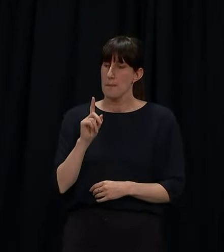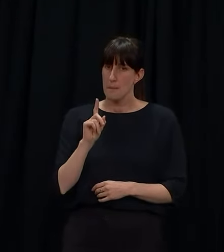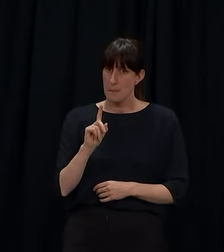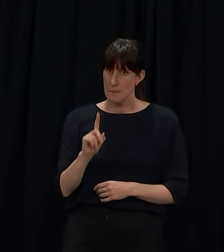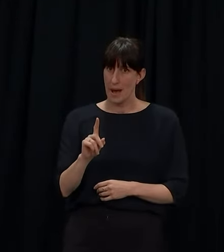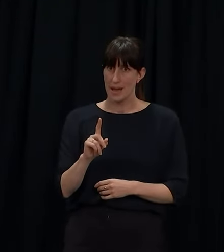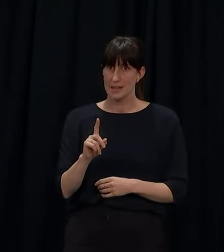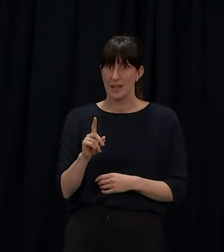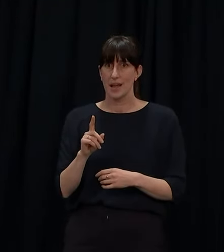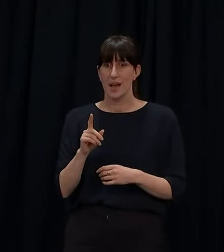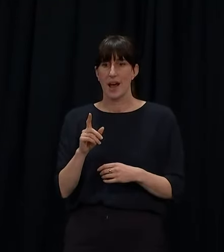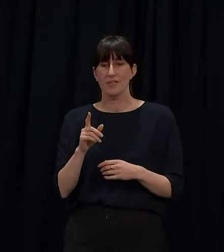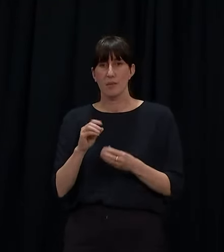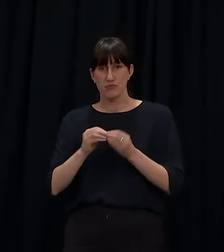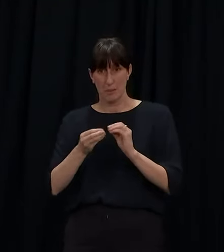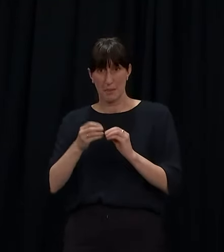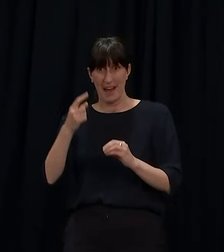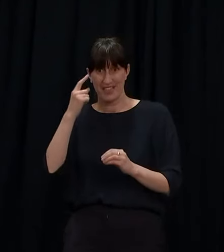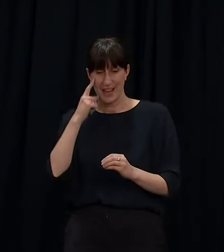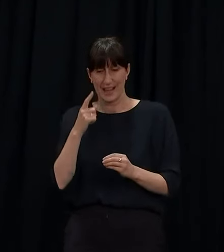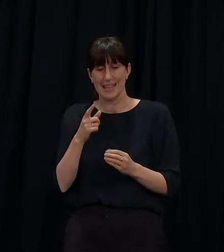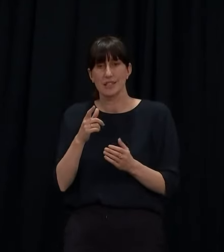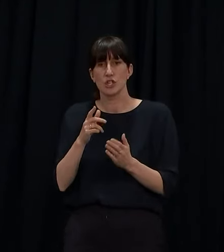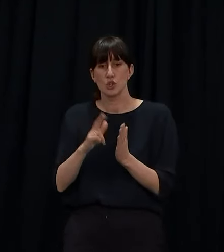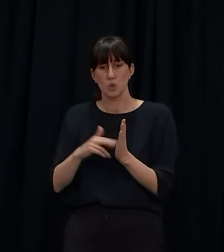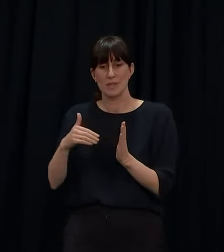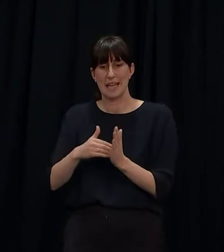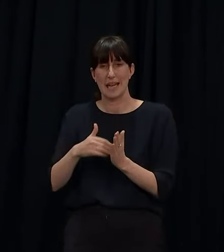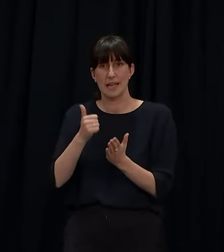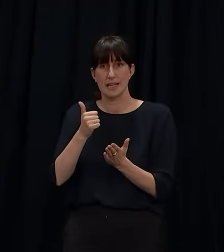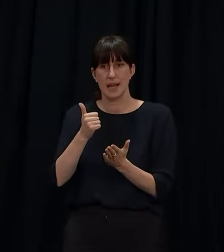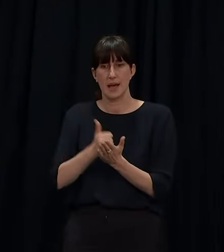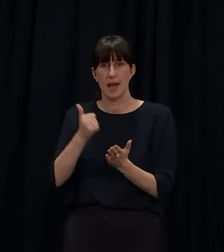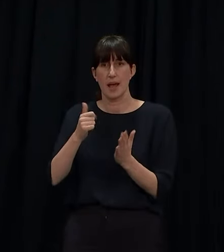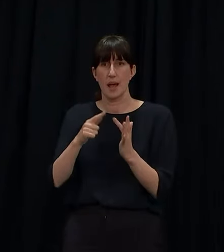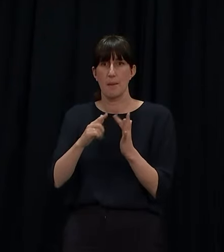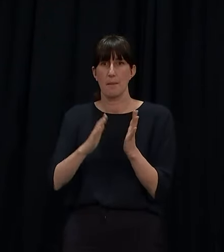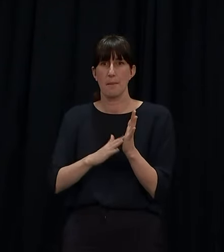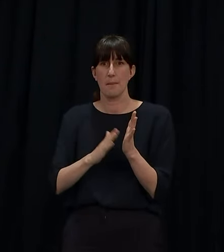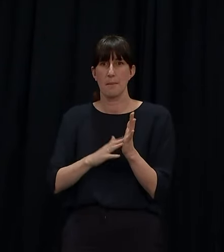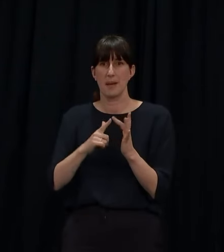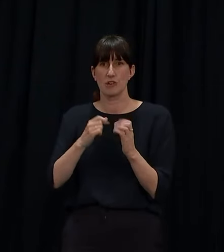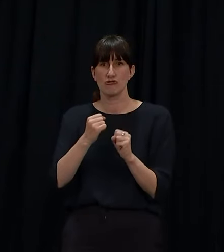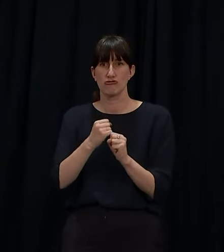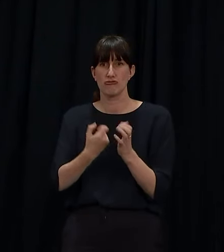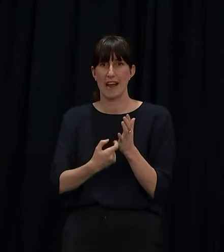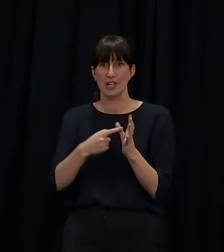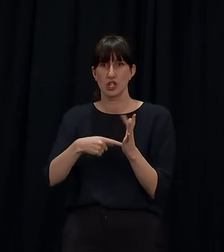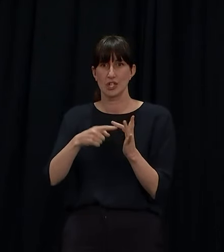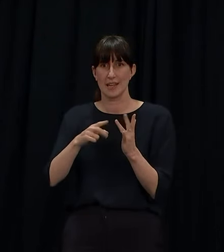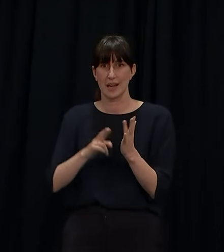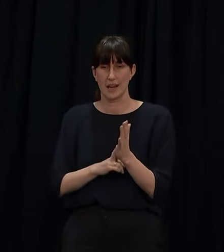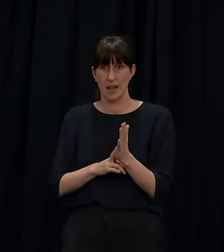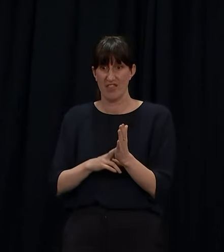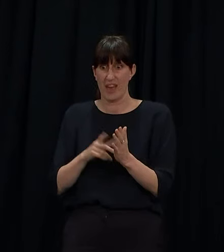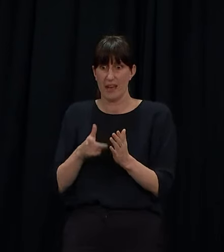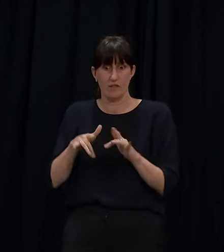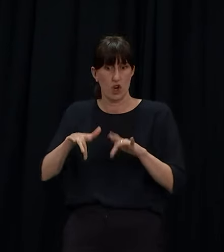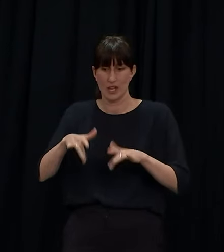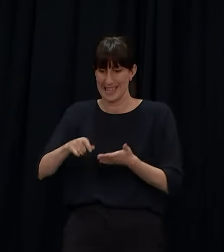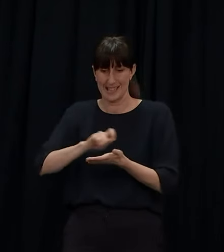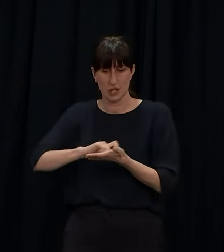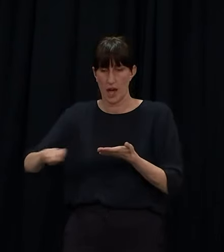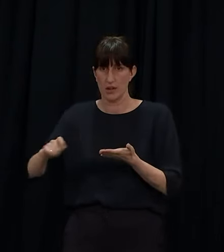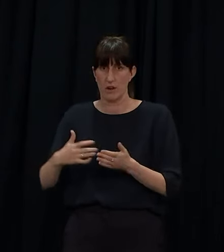their visas. Is that good enough? That is, Gina, that is simply not a correct characterisation. There will be some who already have visas. There will be some who